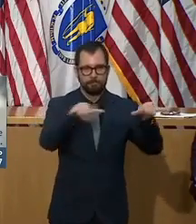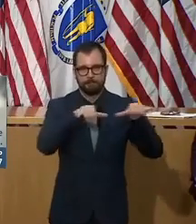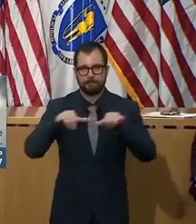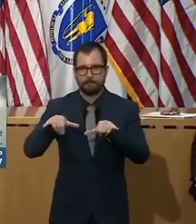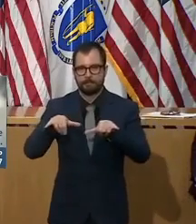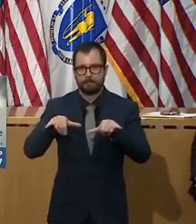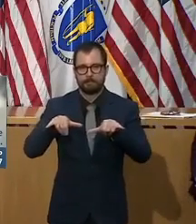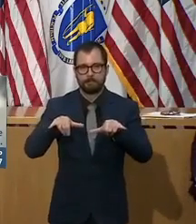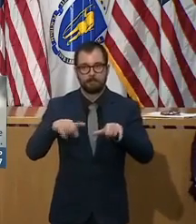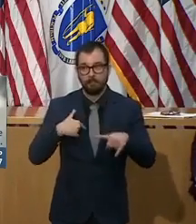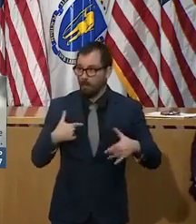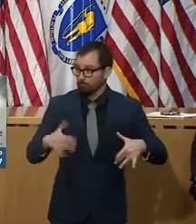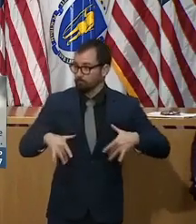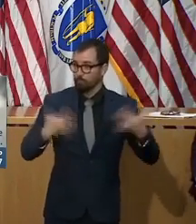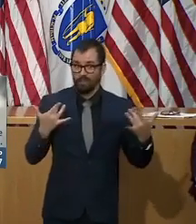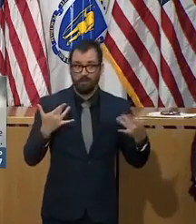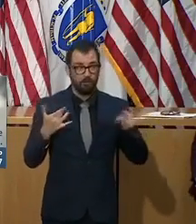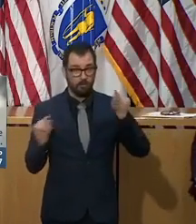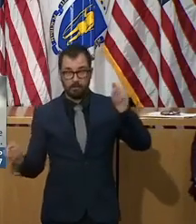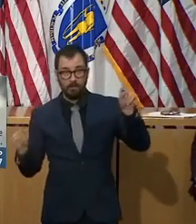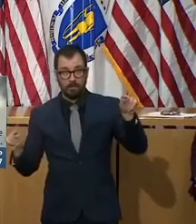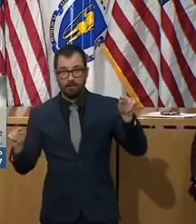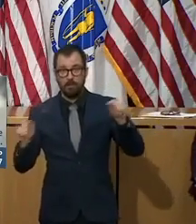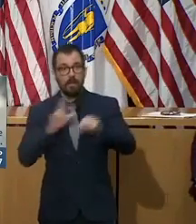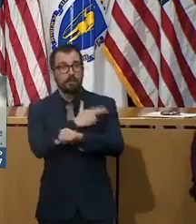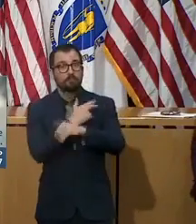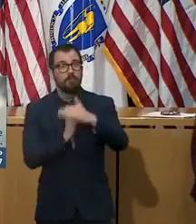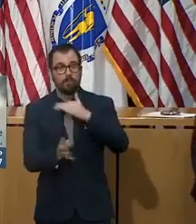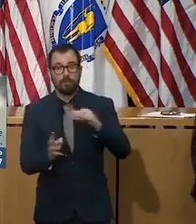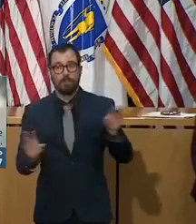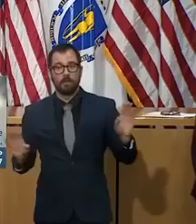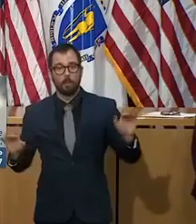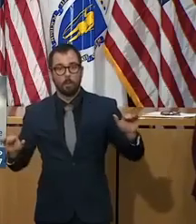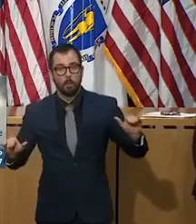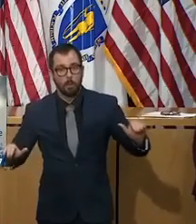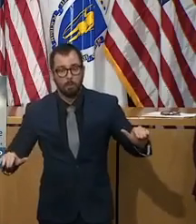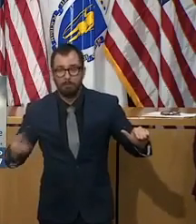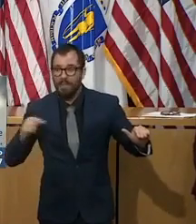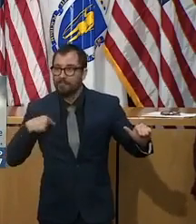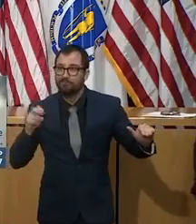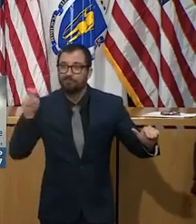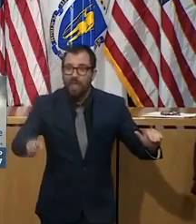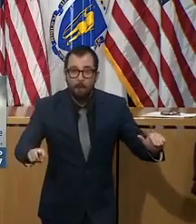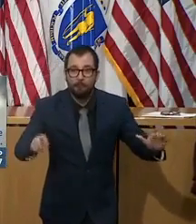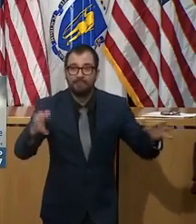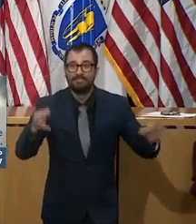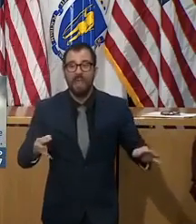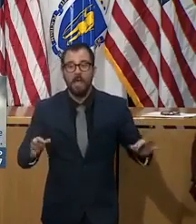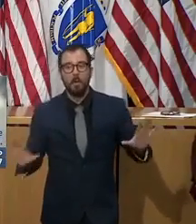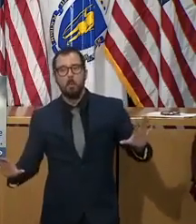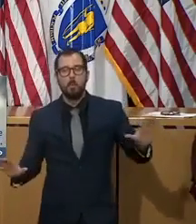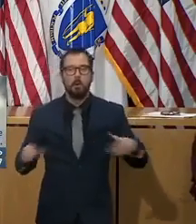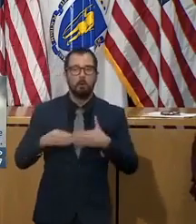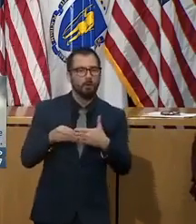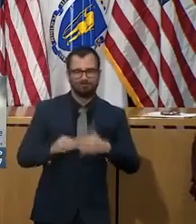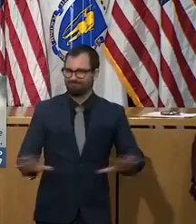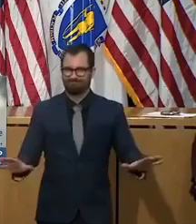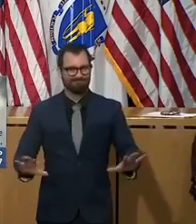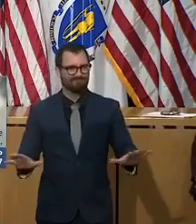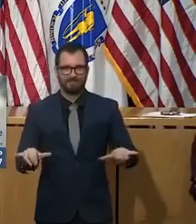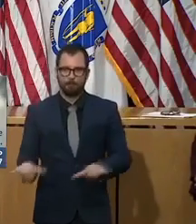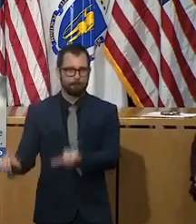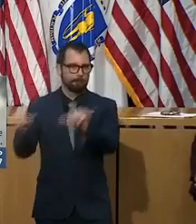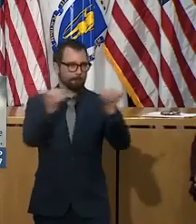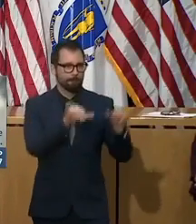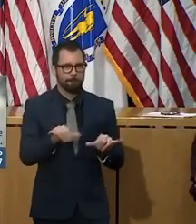up. Governor, some police departments have voiced some concerns with the KN95 masks that they received from the state. Did the state